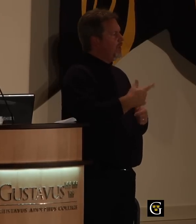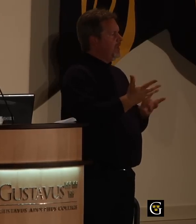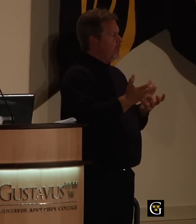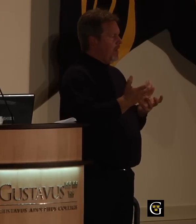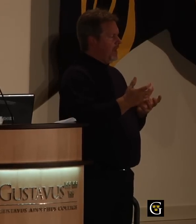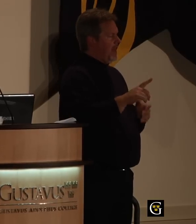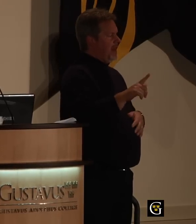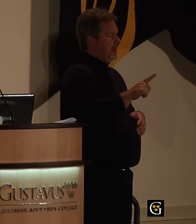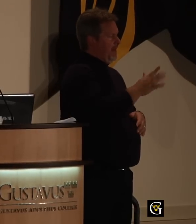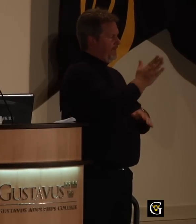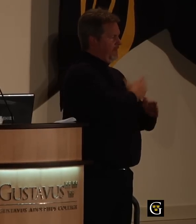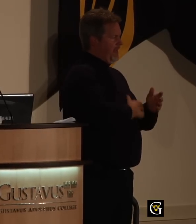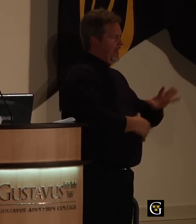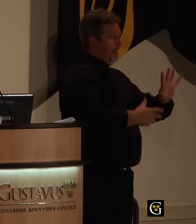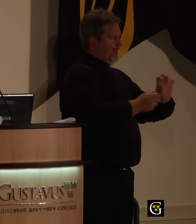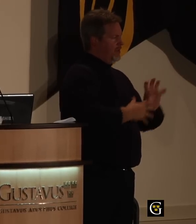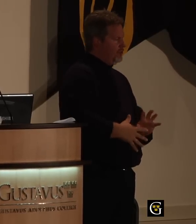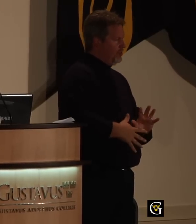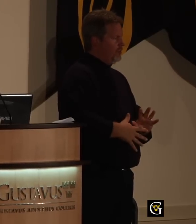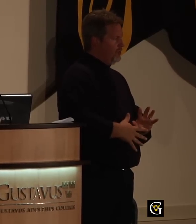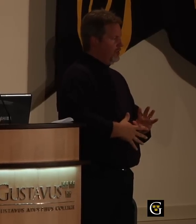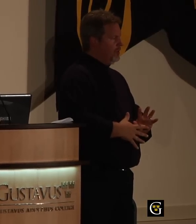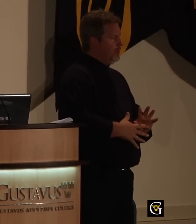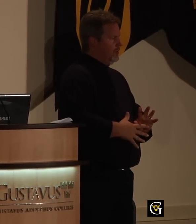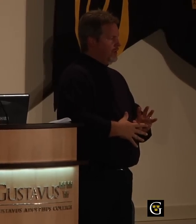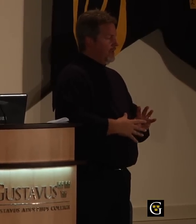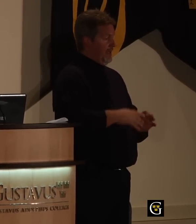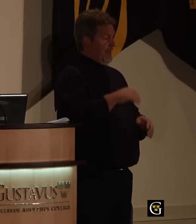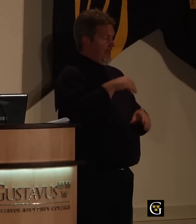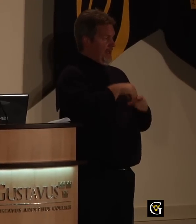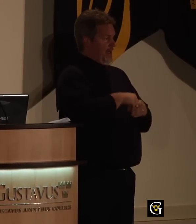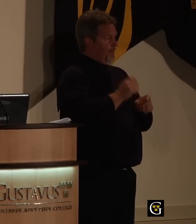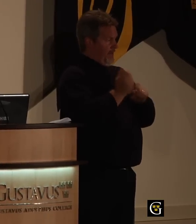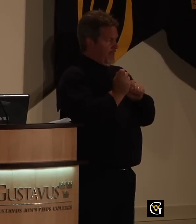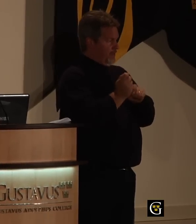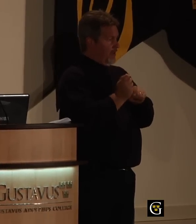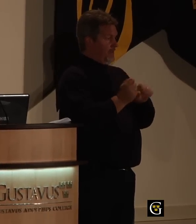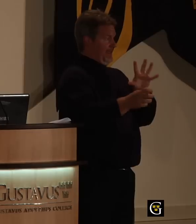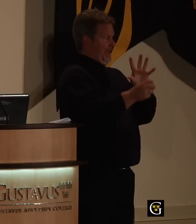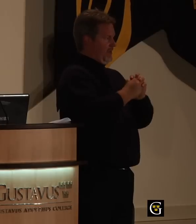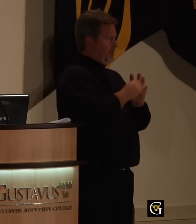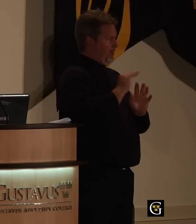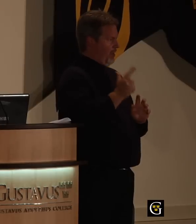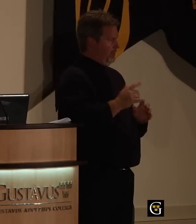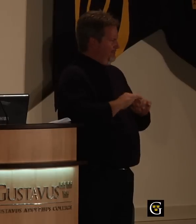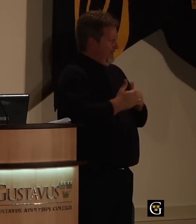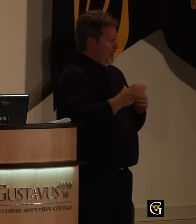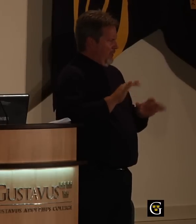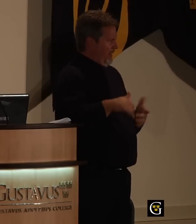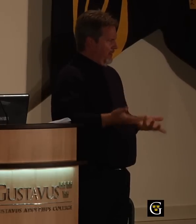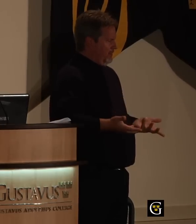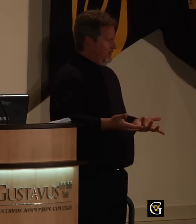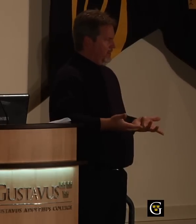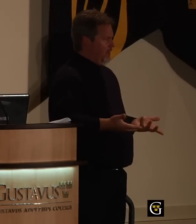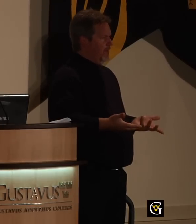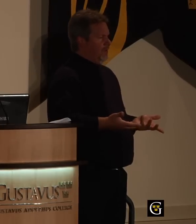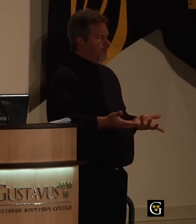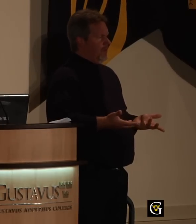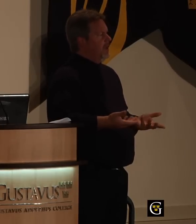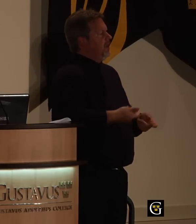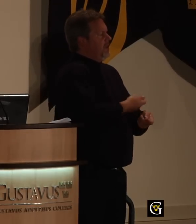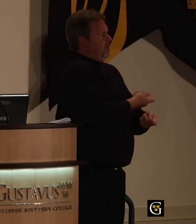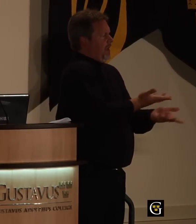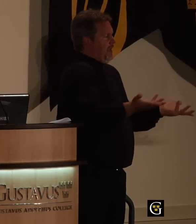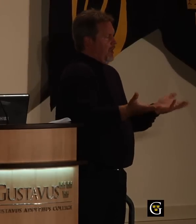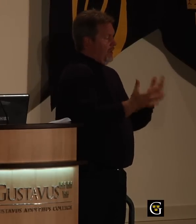catcher in a ball field to be able to catch a ball. Okay? How do you do that? Well, what you do is you hand out left-handed